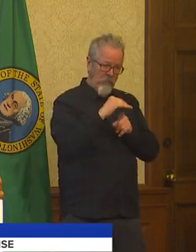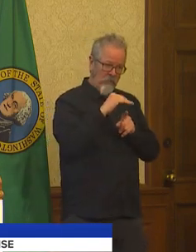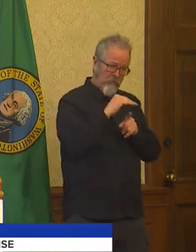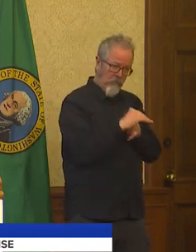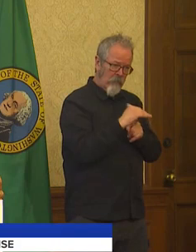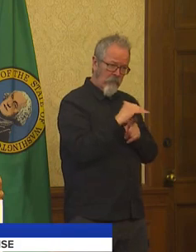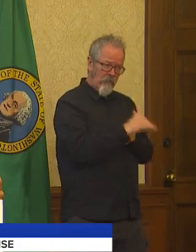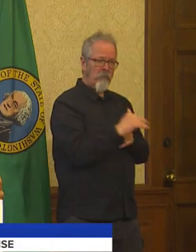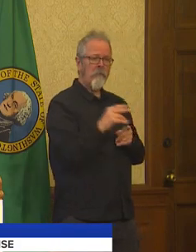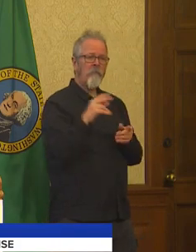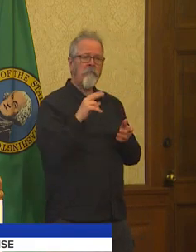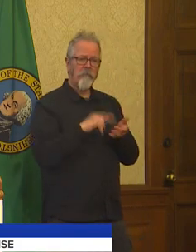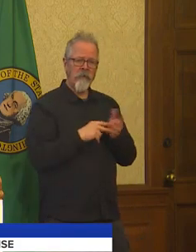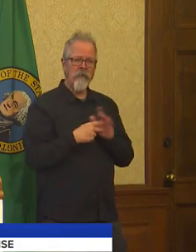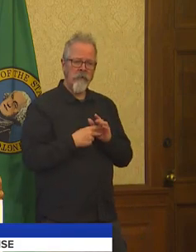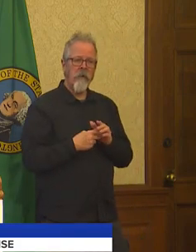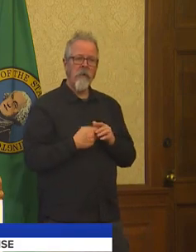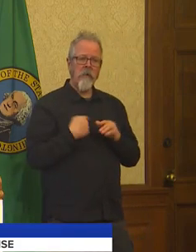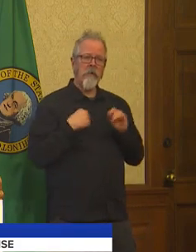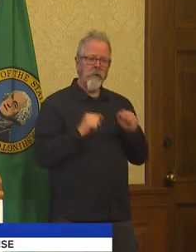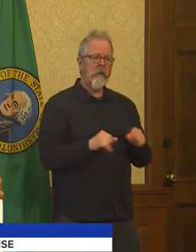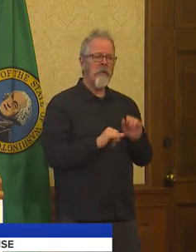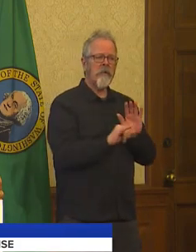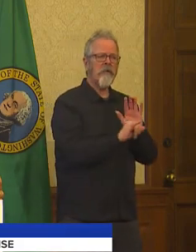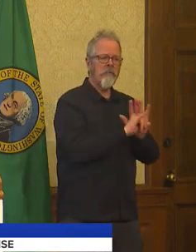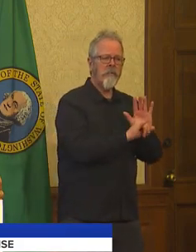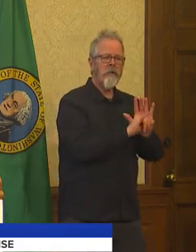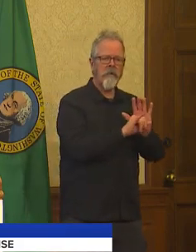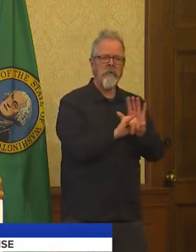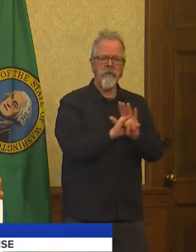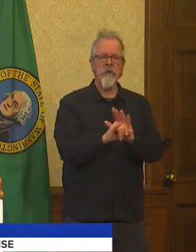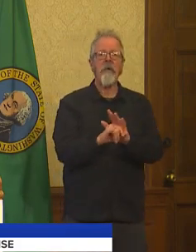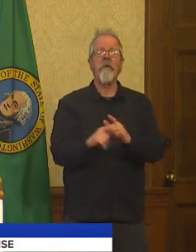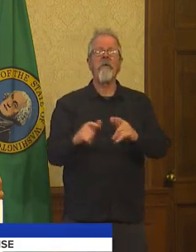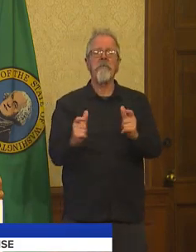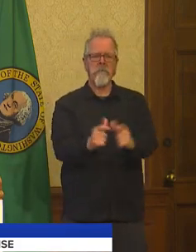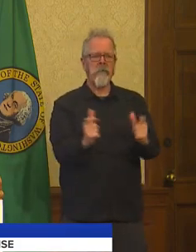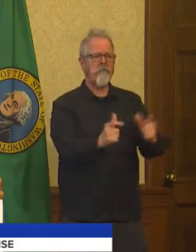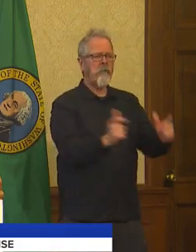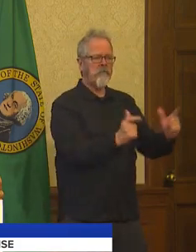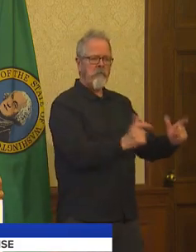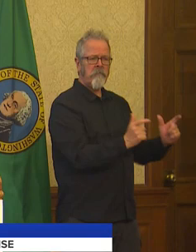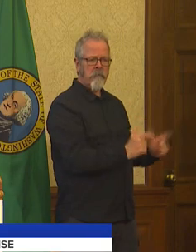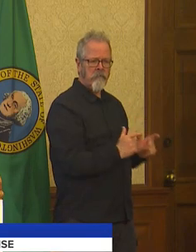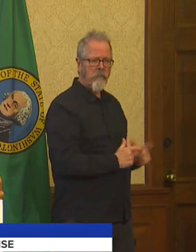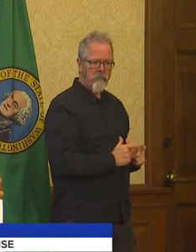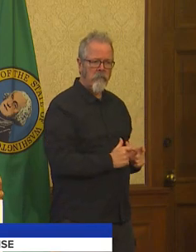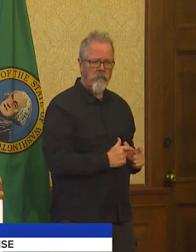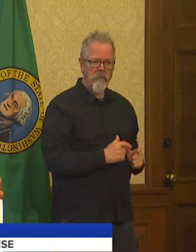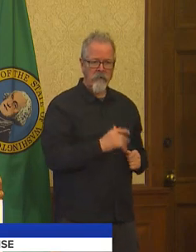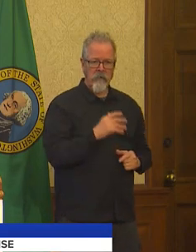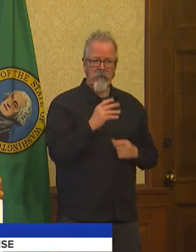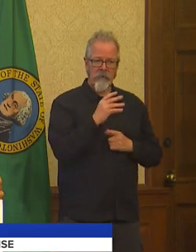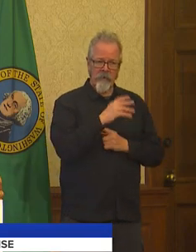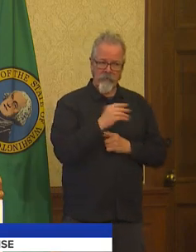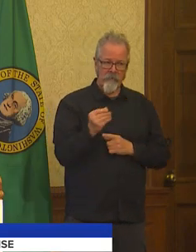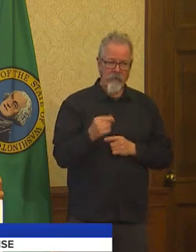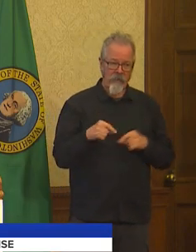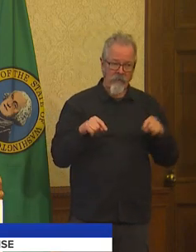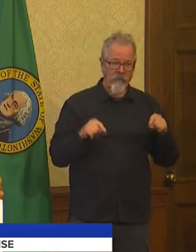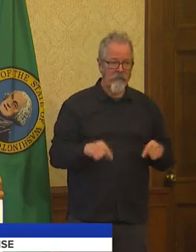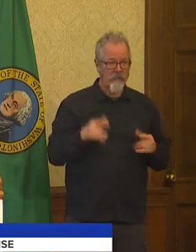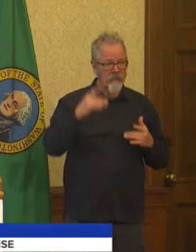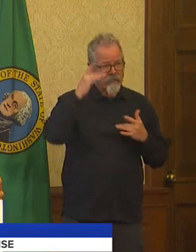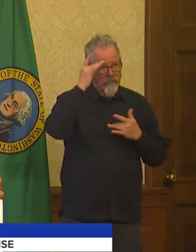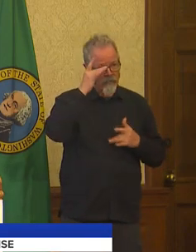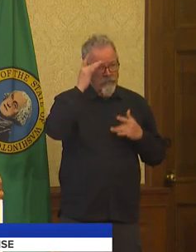always going to be some level of infection in our midst to some degree. in part because even if we totally eliminated